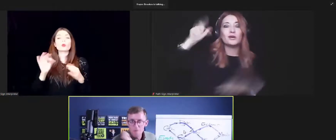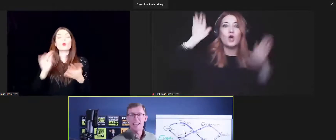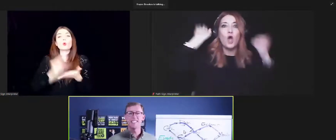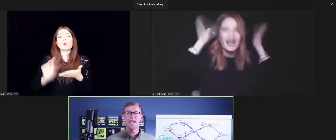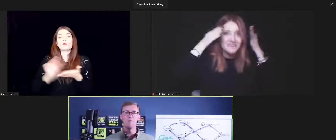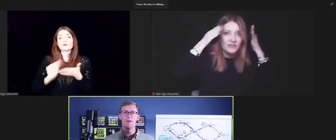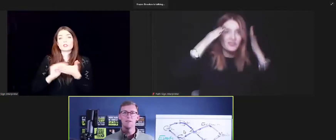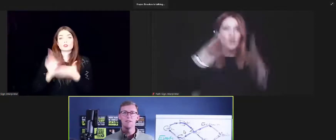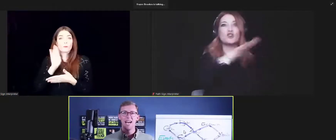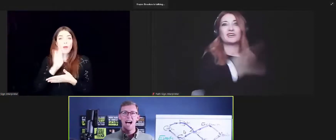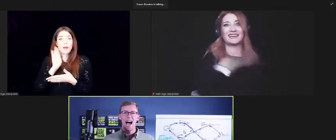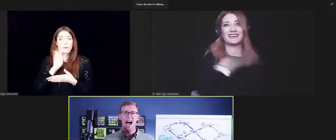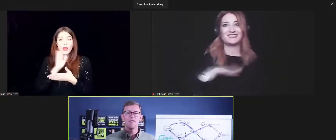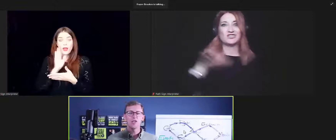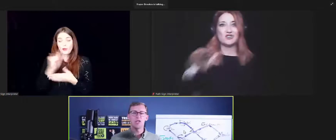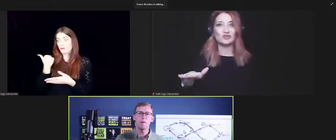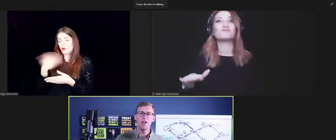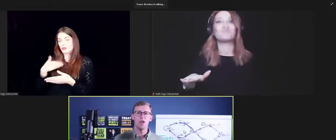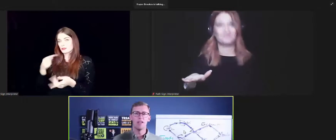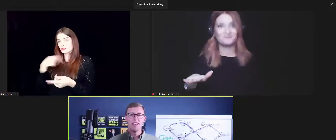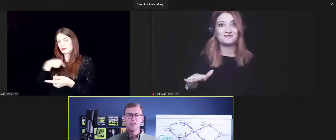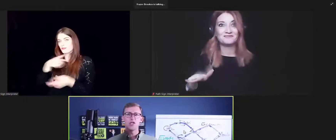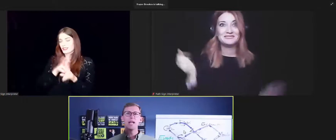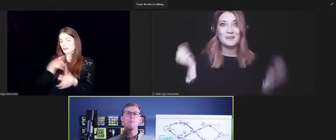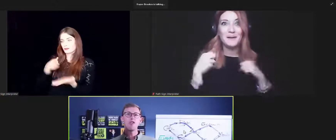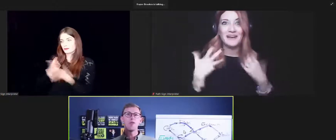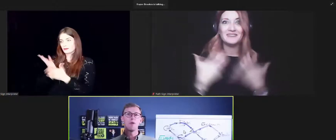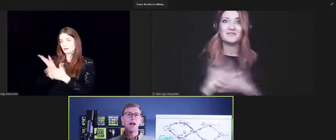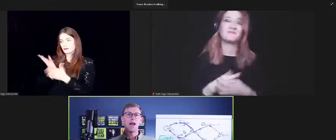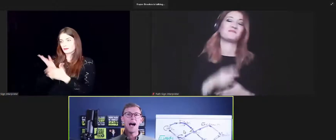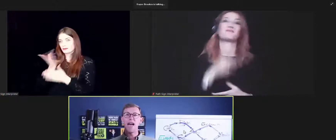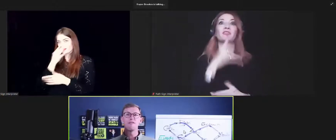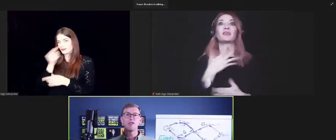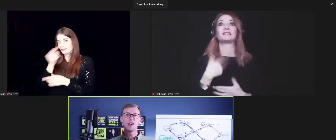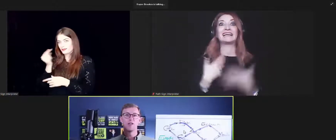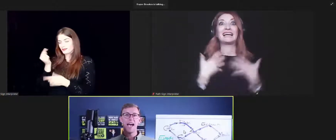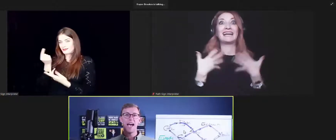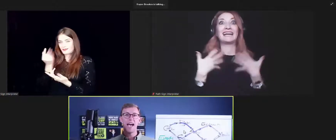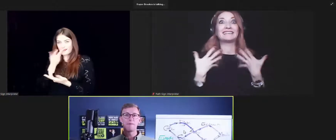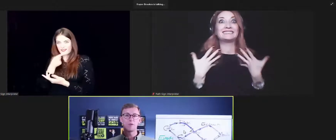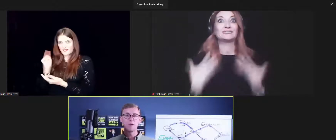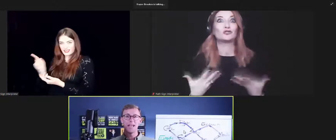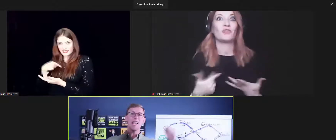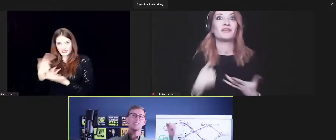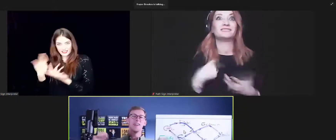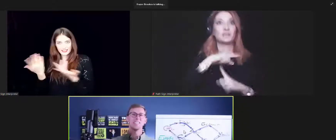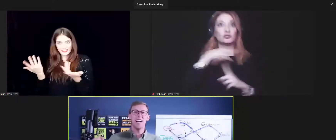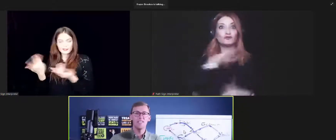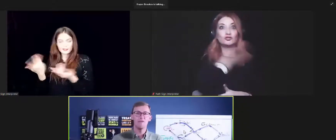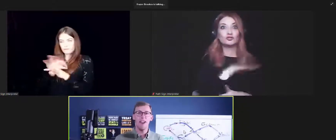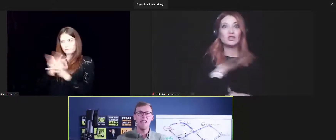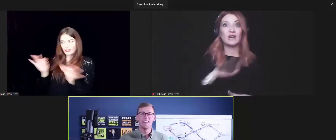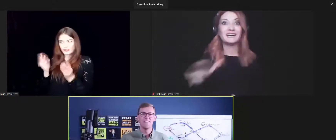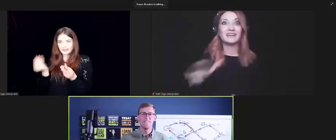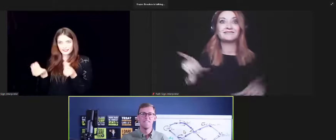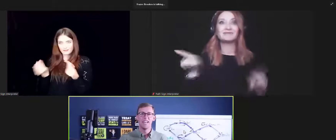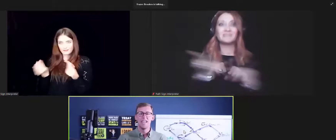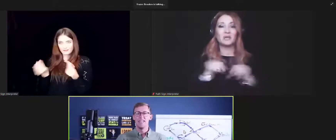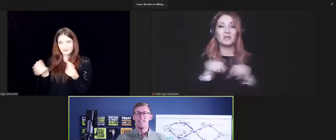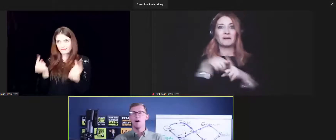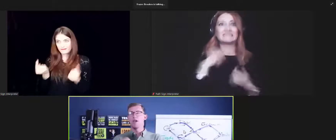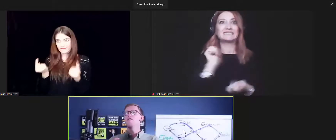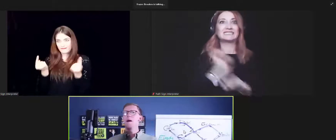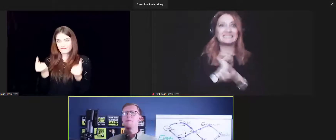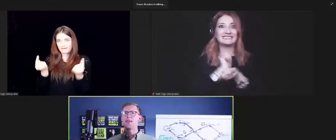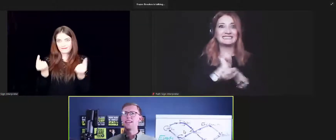yellow mode. And the celebration that we would have every single day, because we were like, yes, Dad's ready. Now, a lot